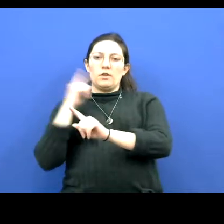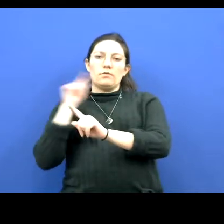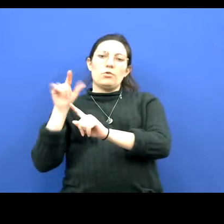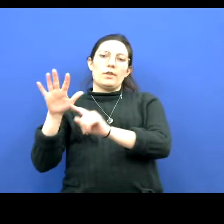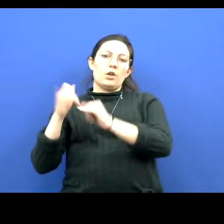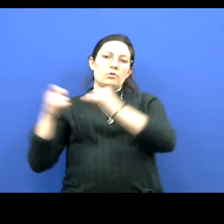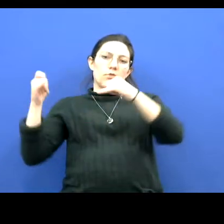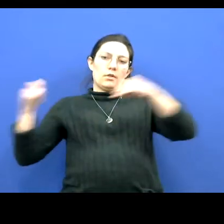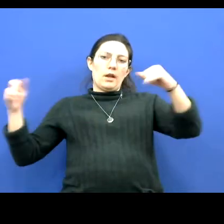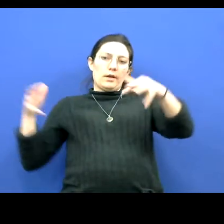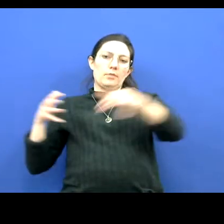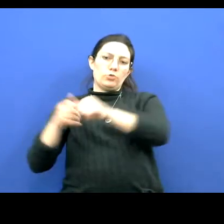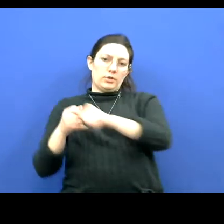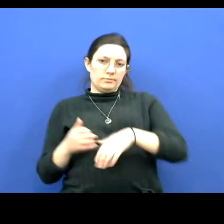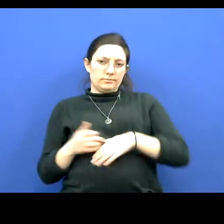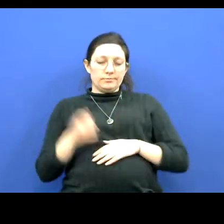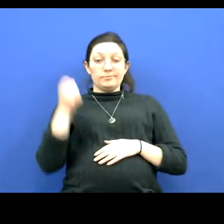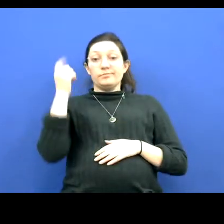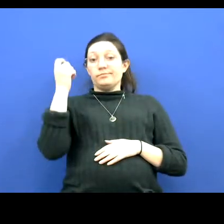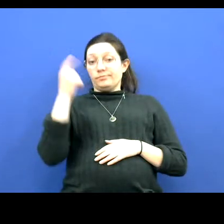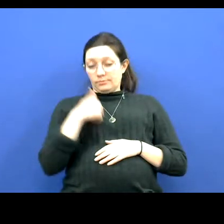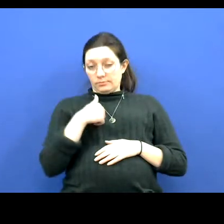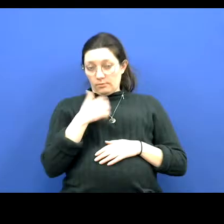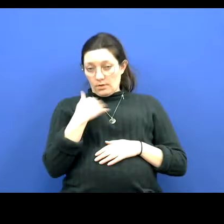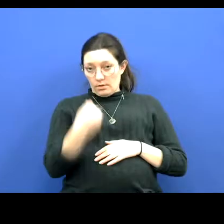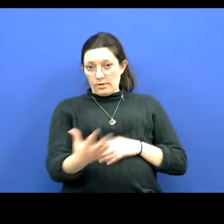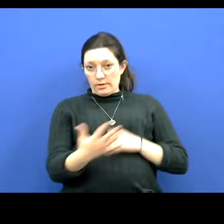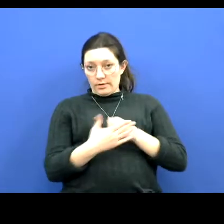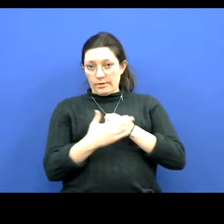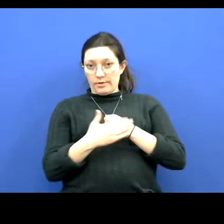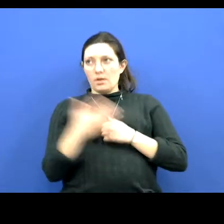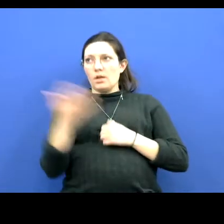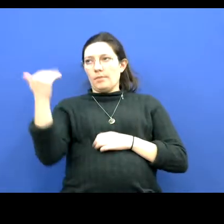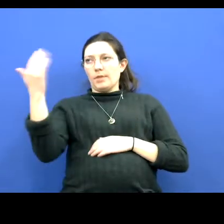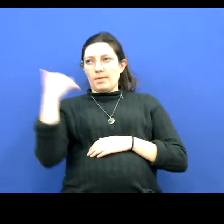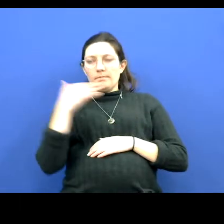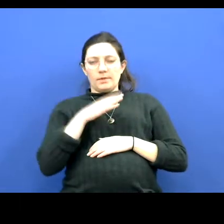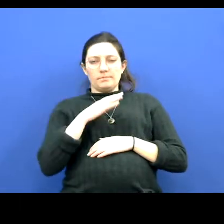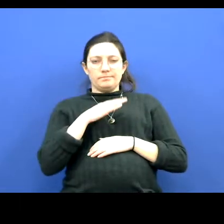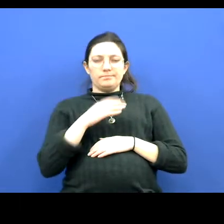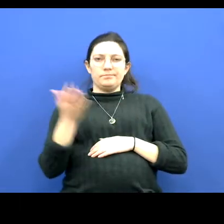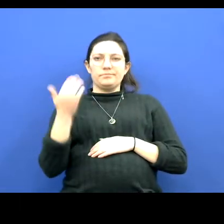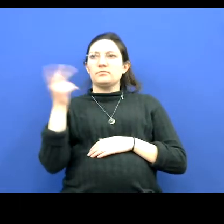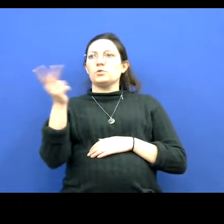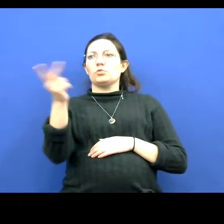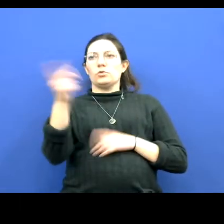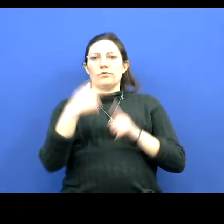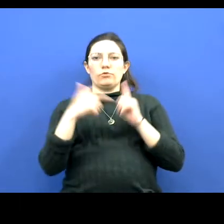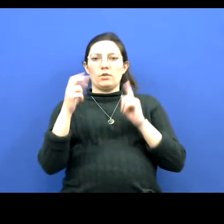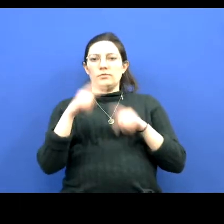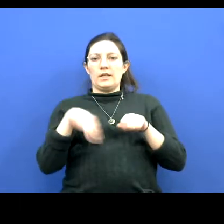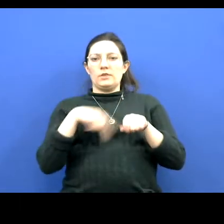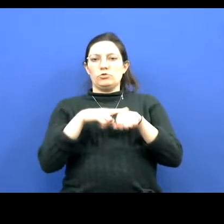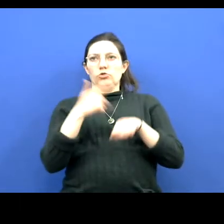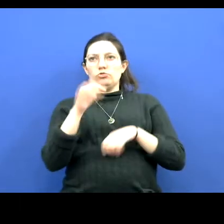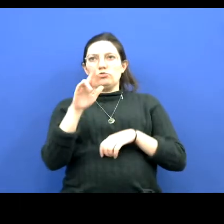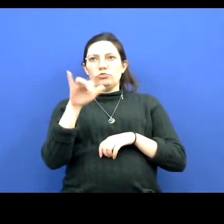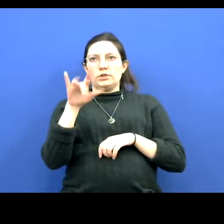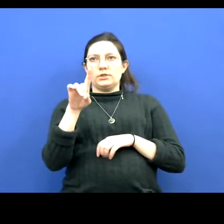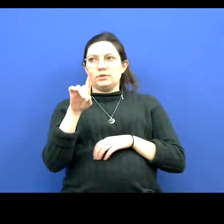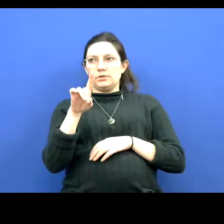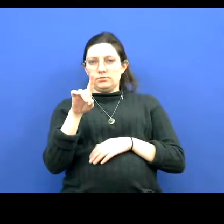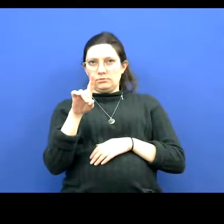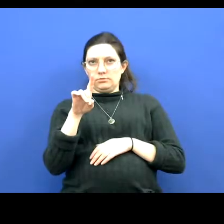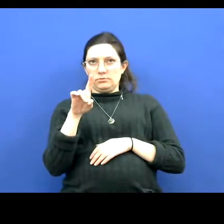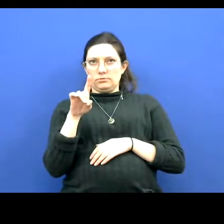upgrades. And so I'll just start coming up. This gentleman from National Grid, I'll note that there